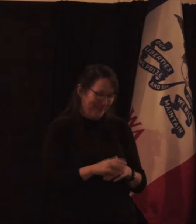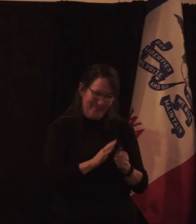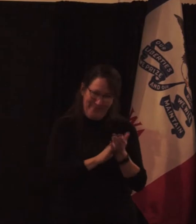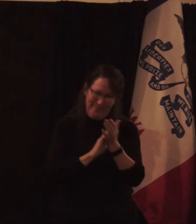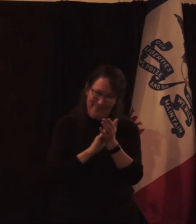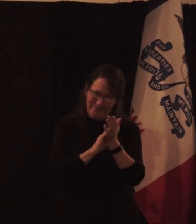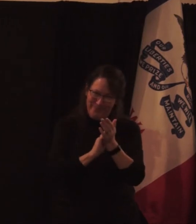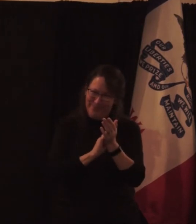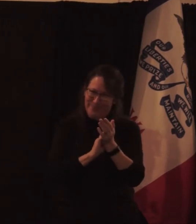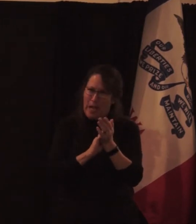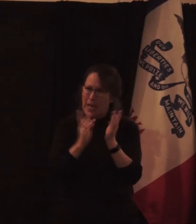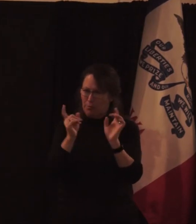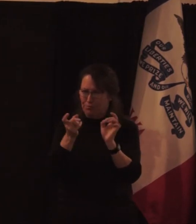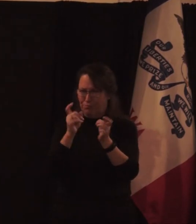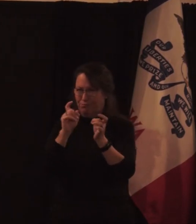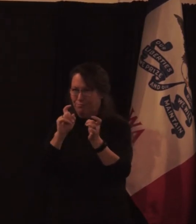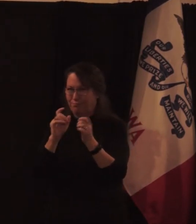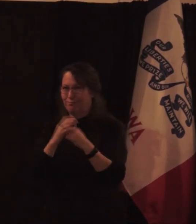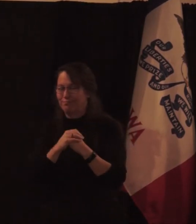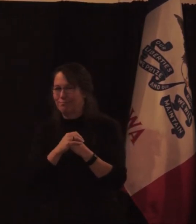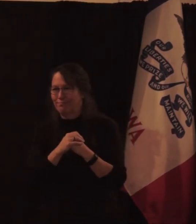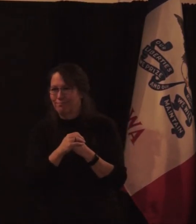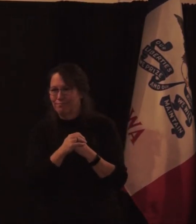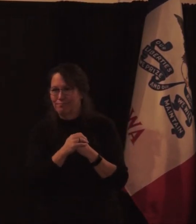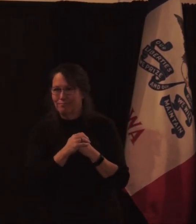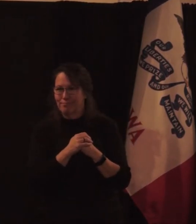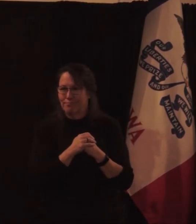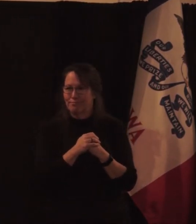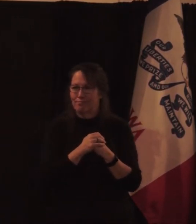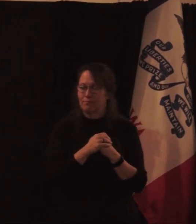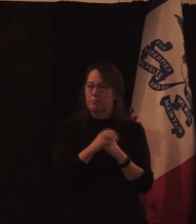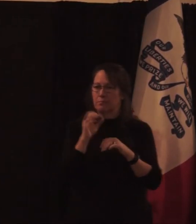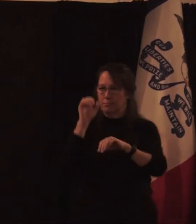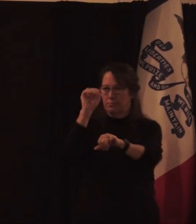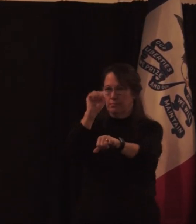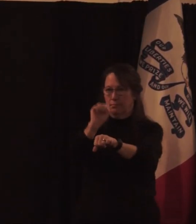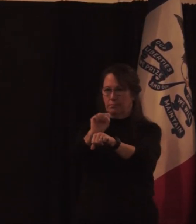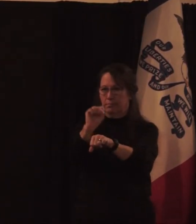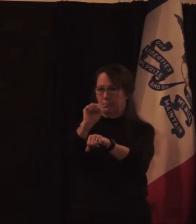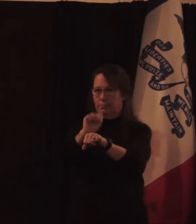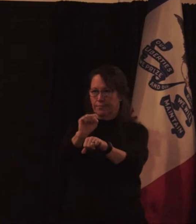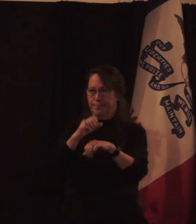let me just segue to that out of that to employment.